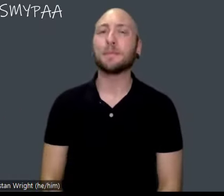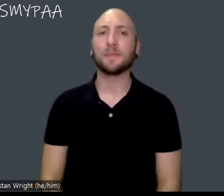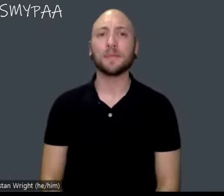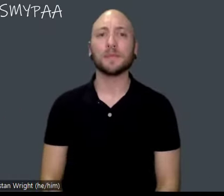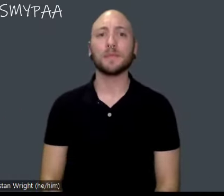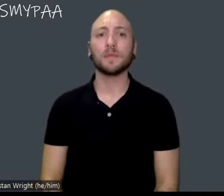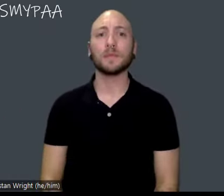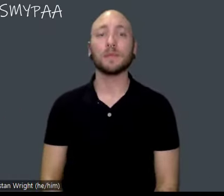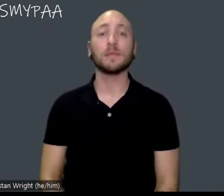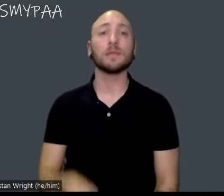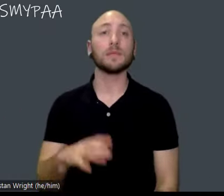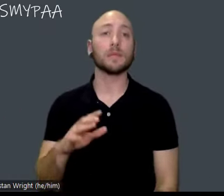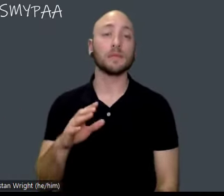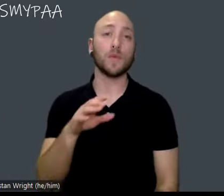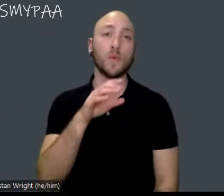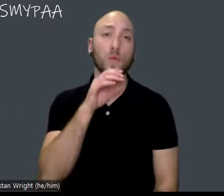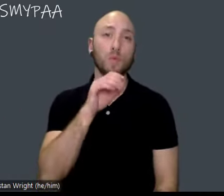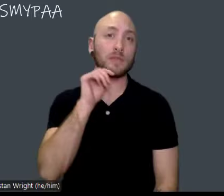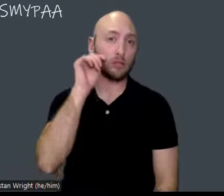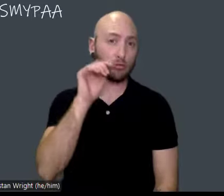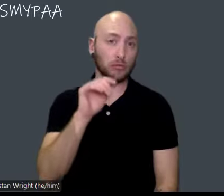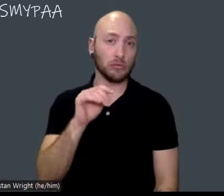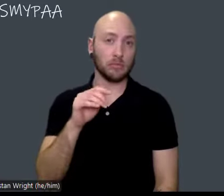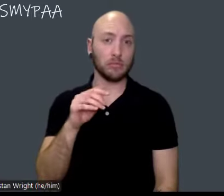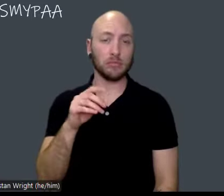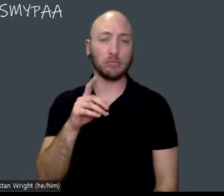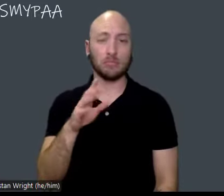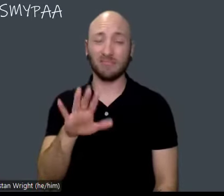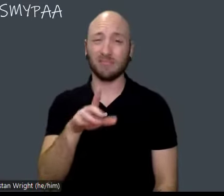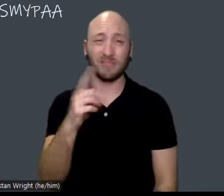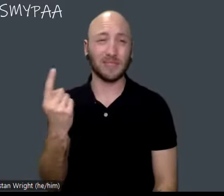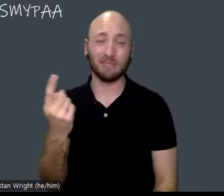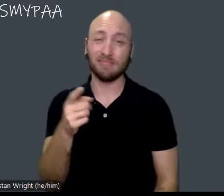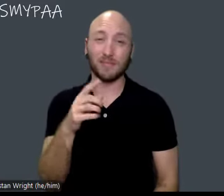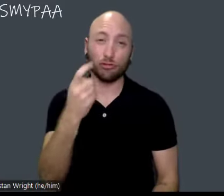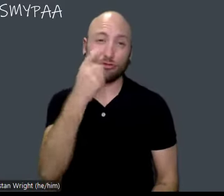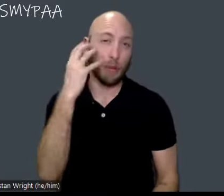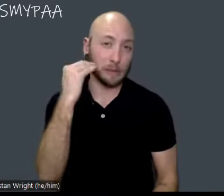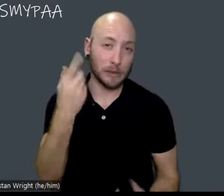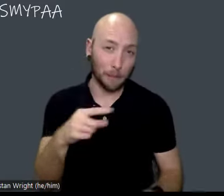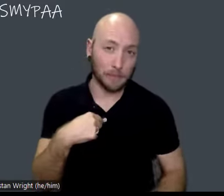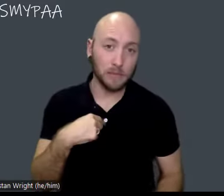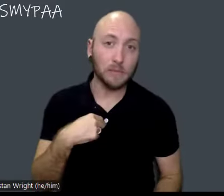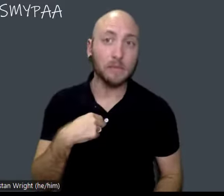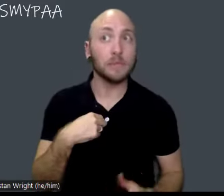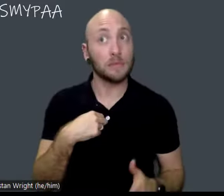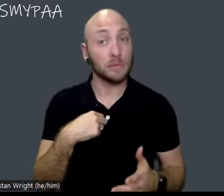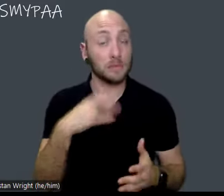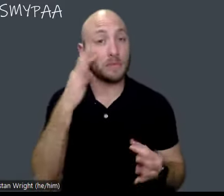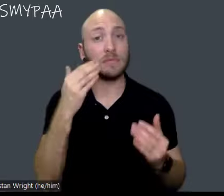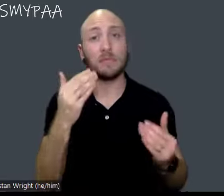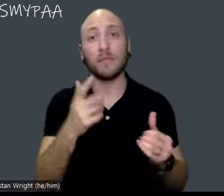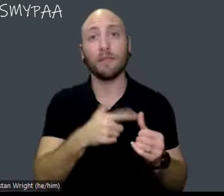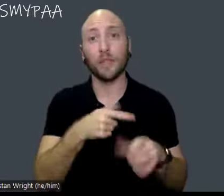When I was a teenager, I suffered from a very traumatic experience, which led me to my first drink when I